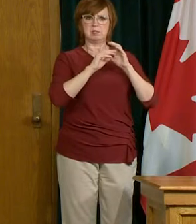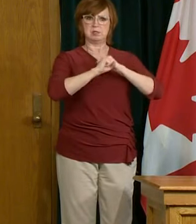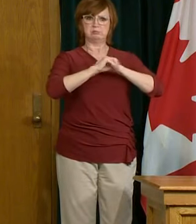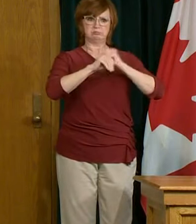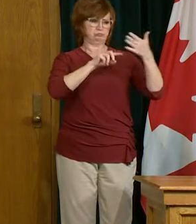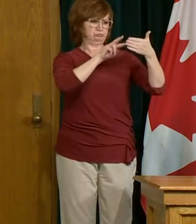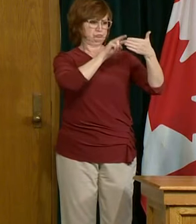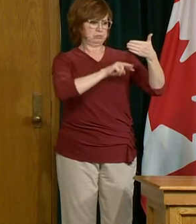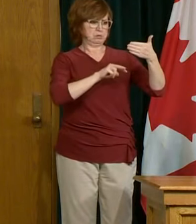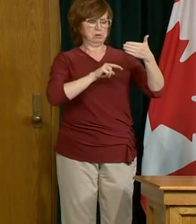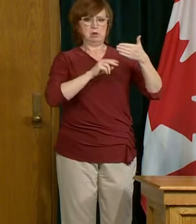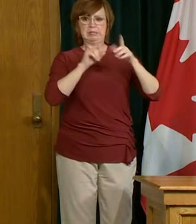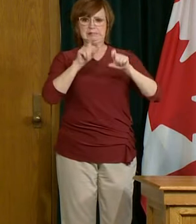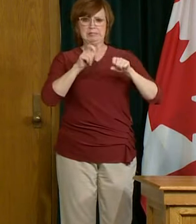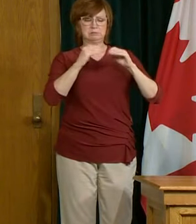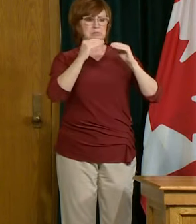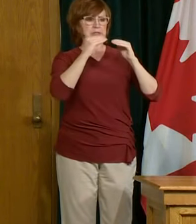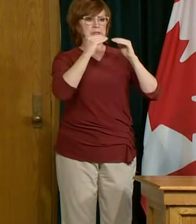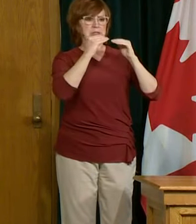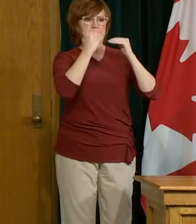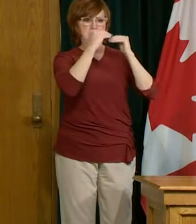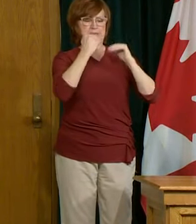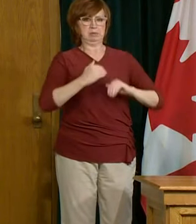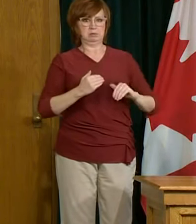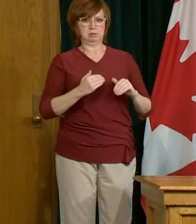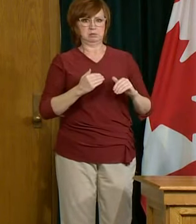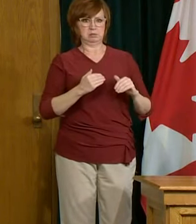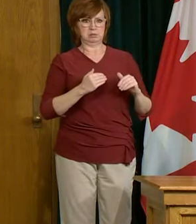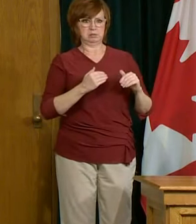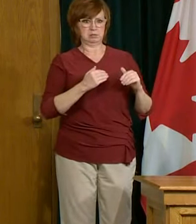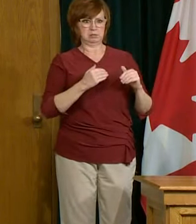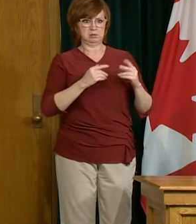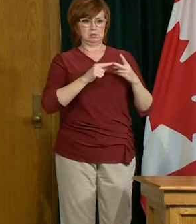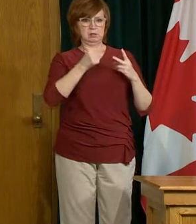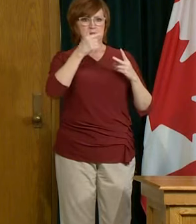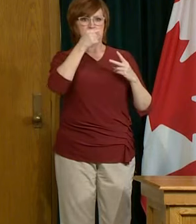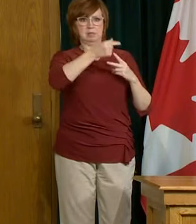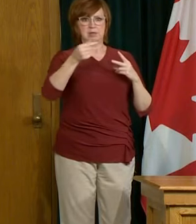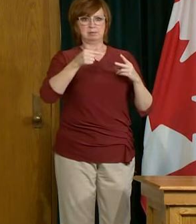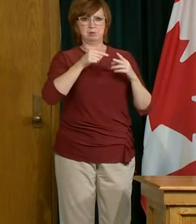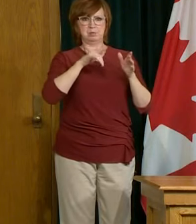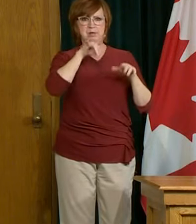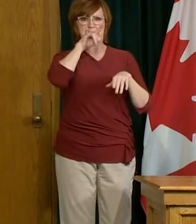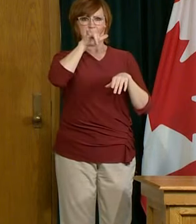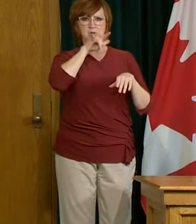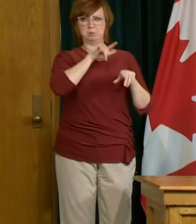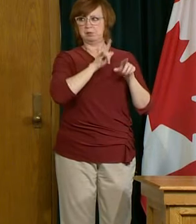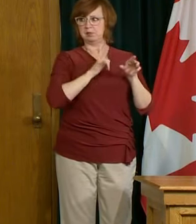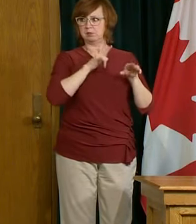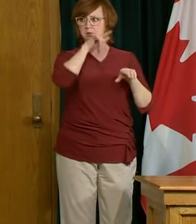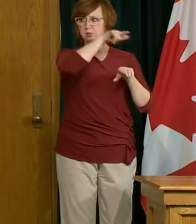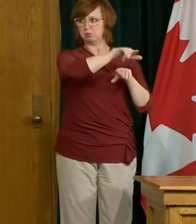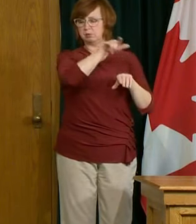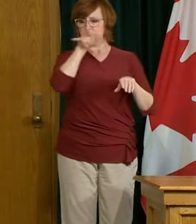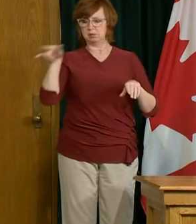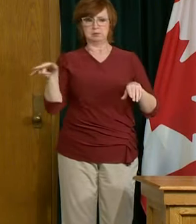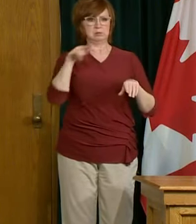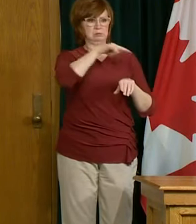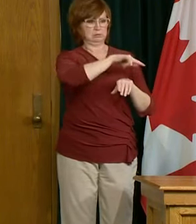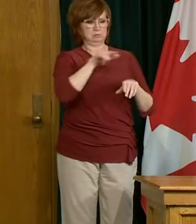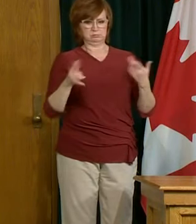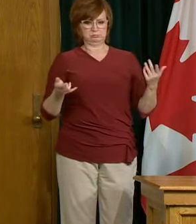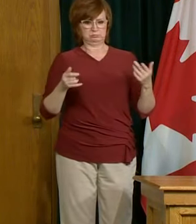their results, and that a government aircraft is being used to ship results faster. So are you able to explain it in more detail